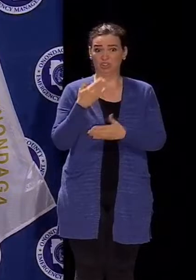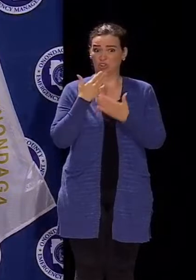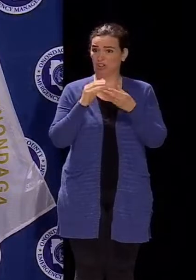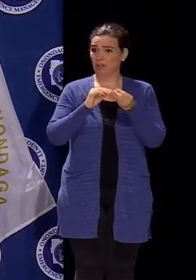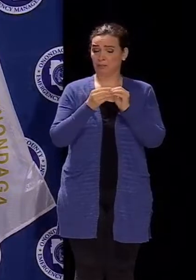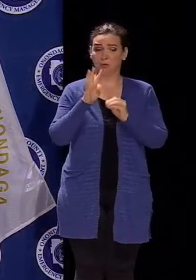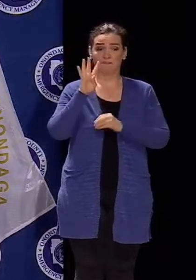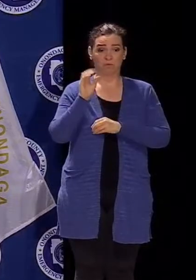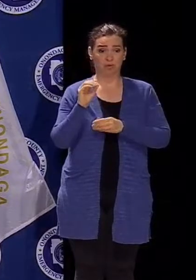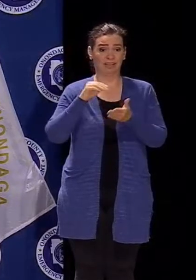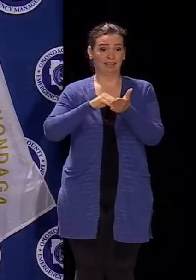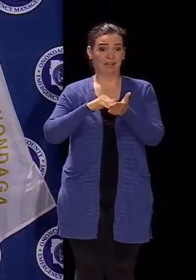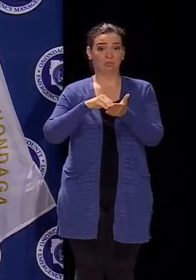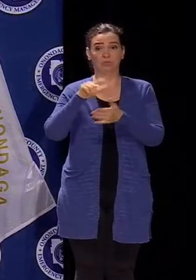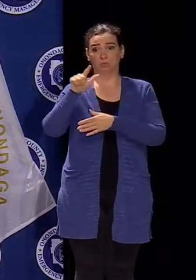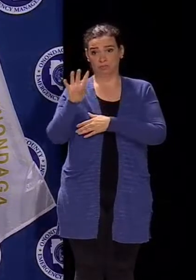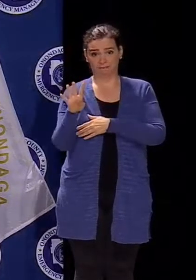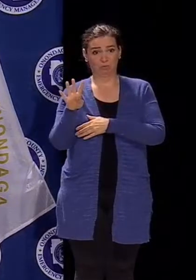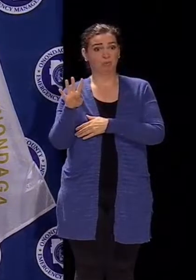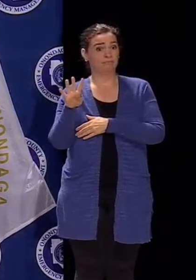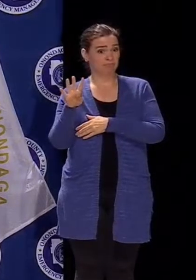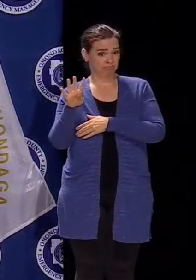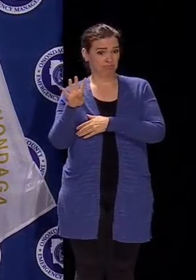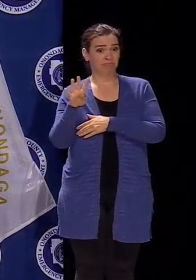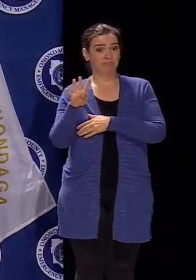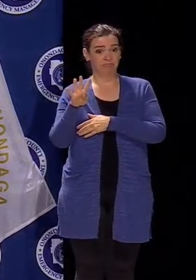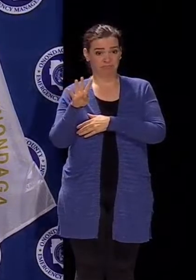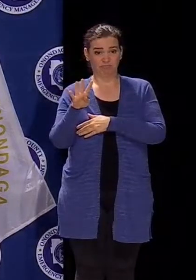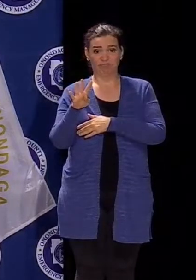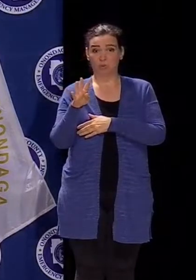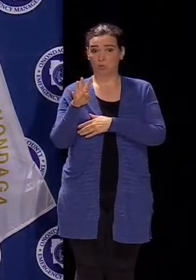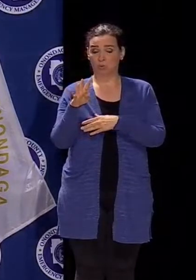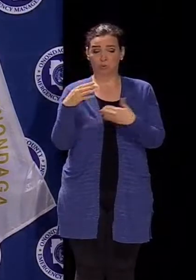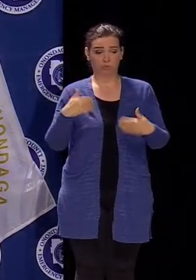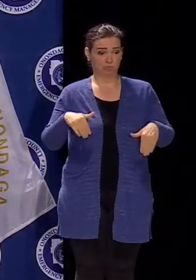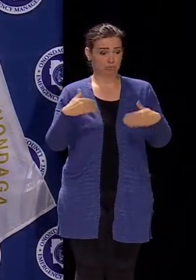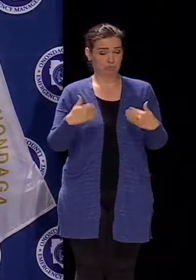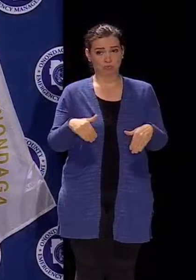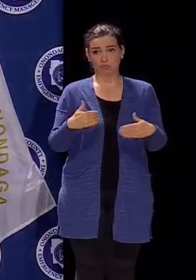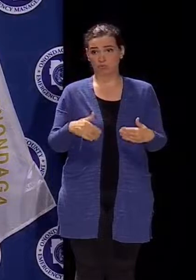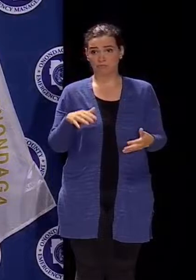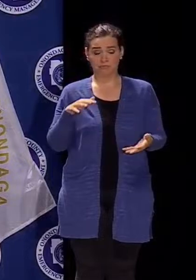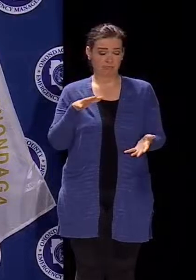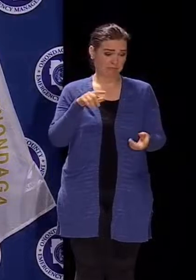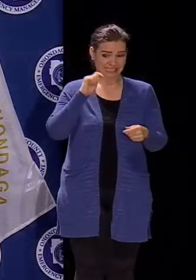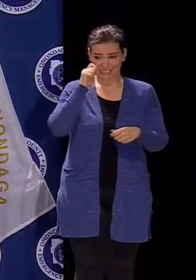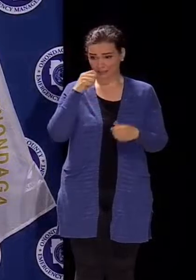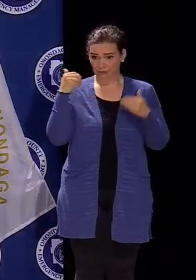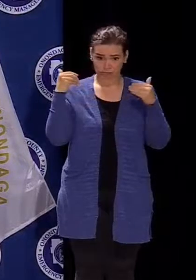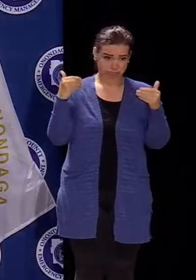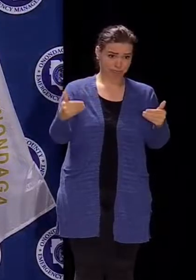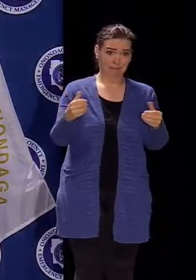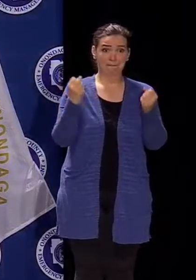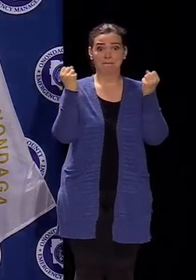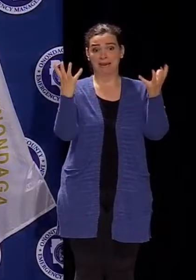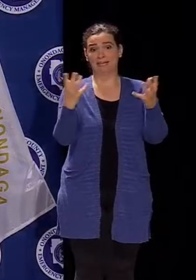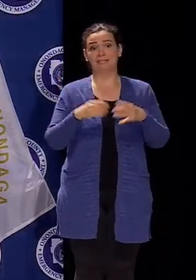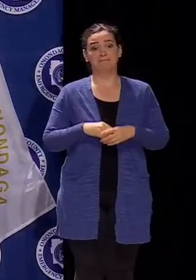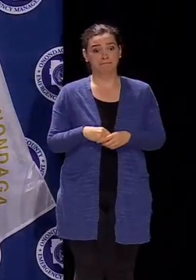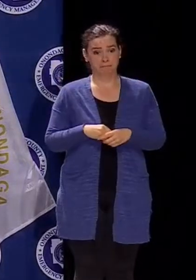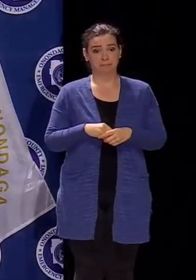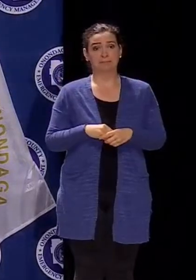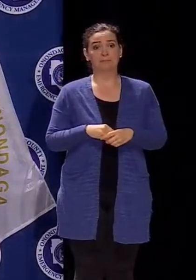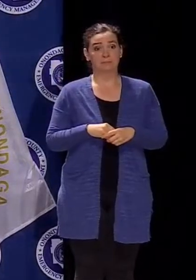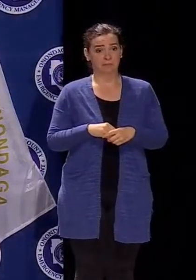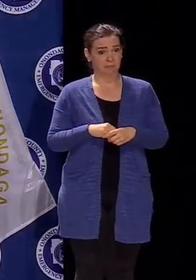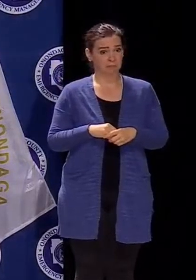be specific, have been administered. We're moving towards, in the next